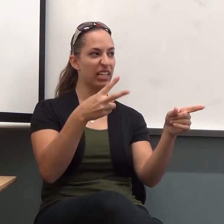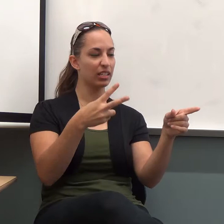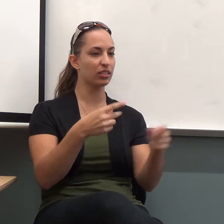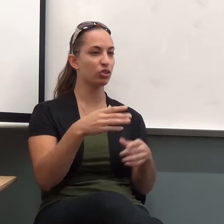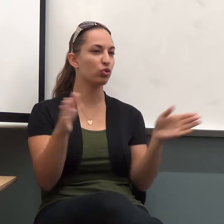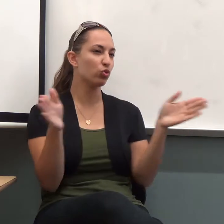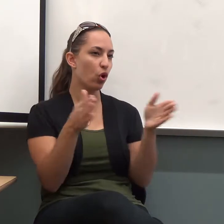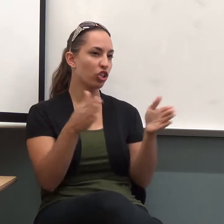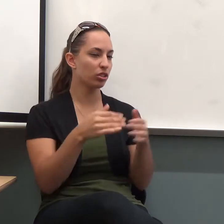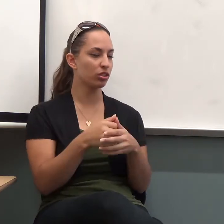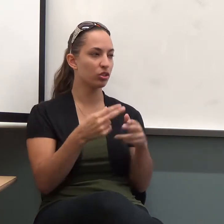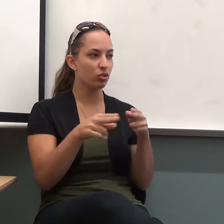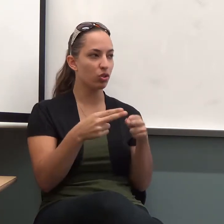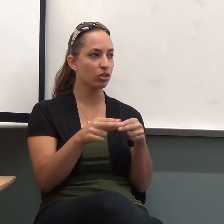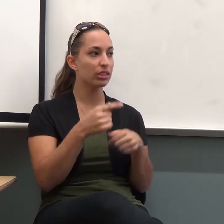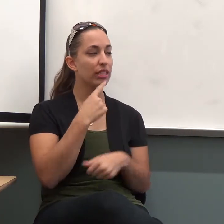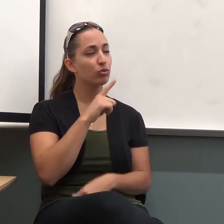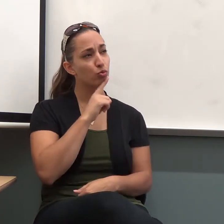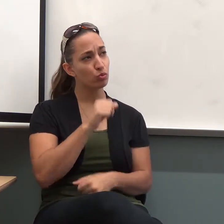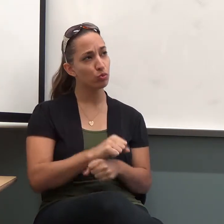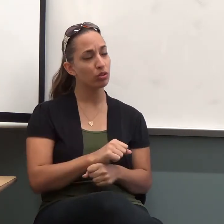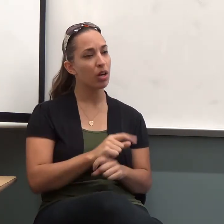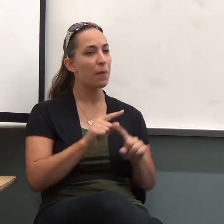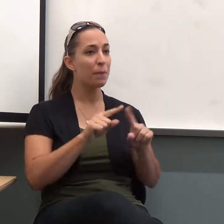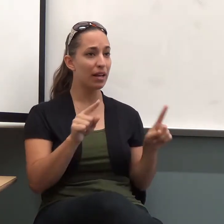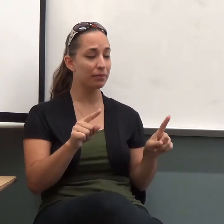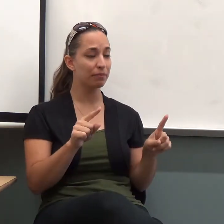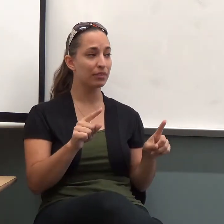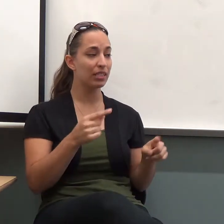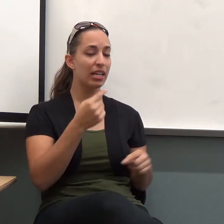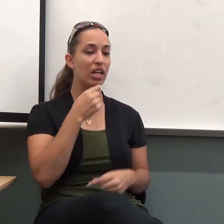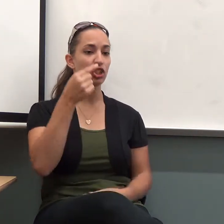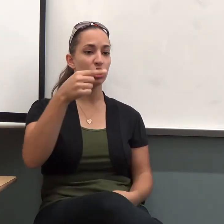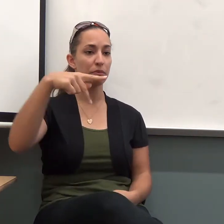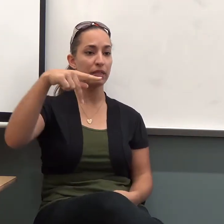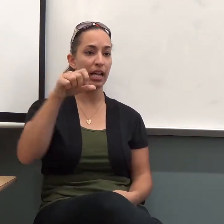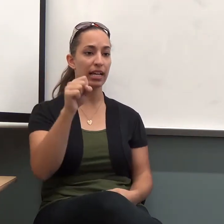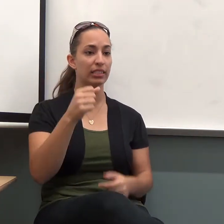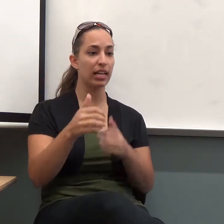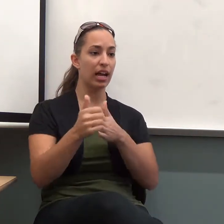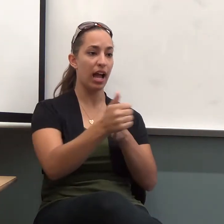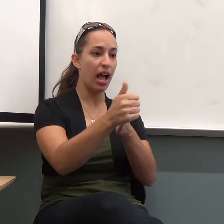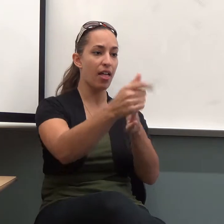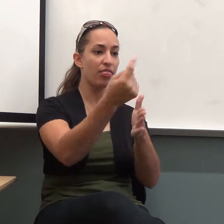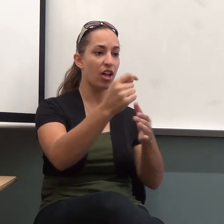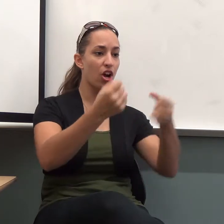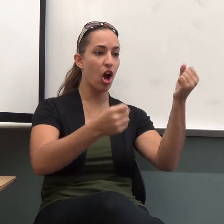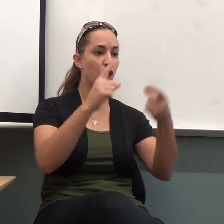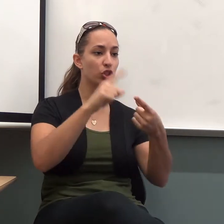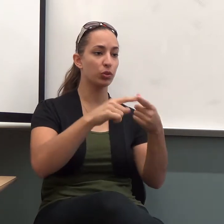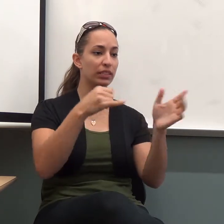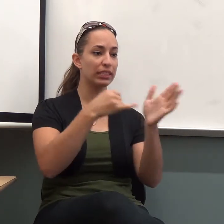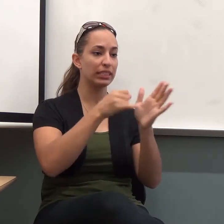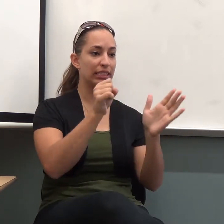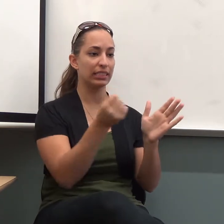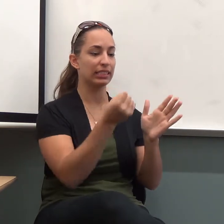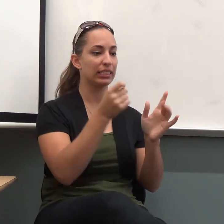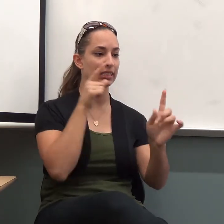However, GPS guides the car to its destination is actually an example sentence, isn't it? It tells you, so